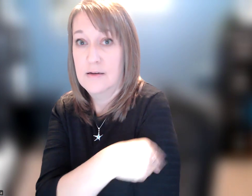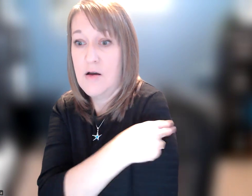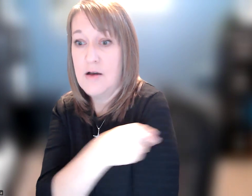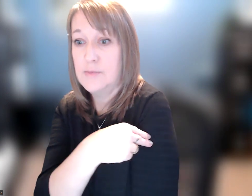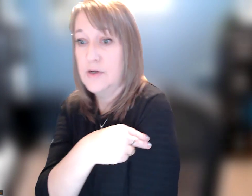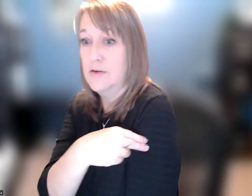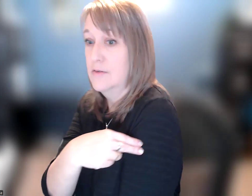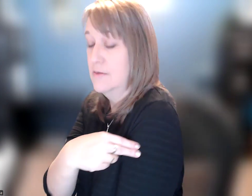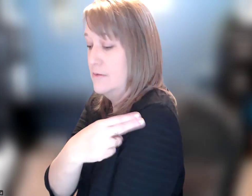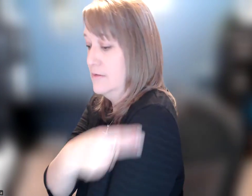Hospital.